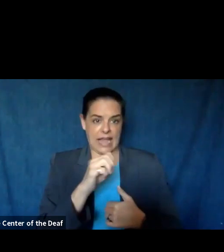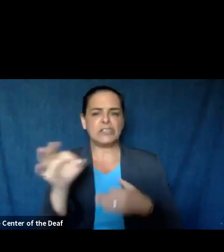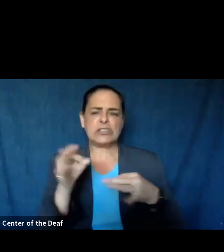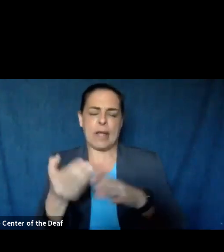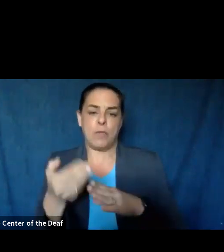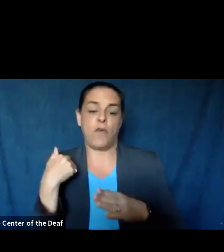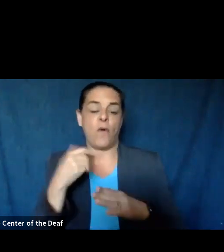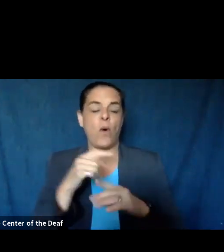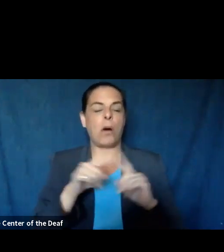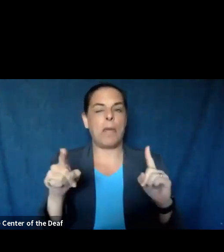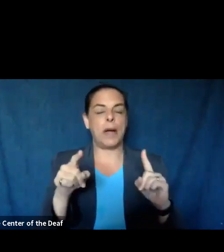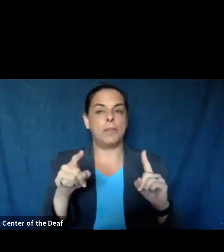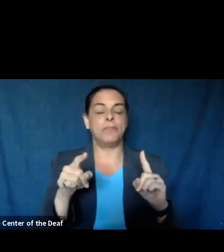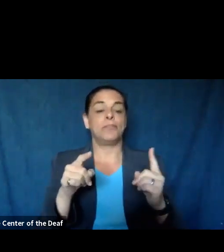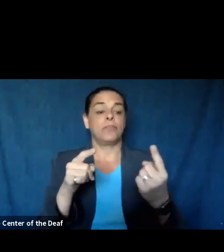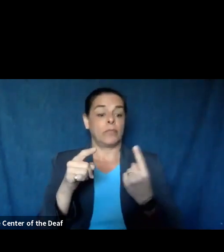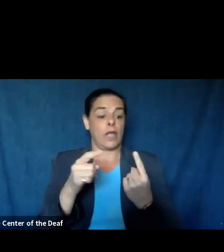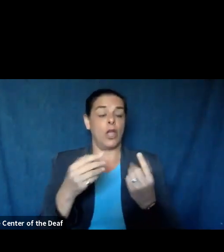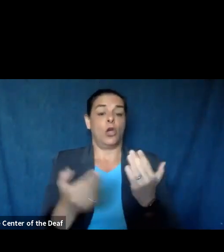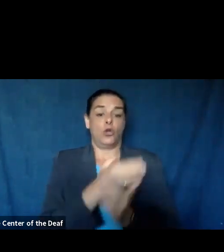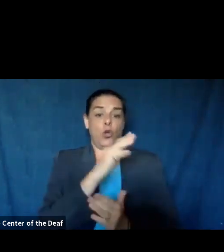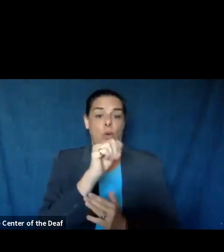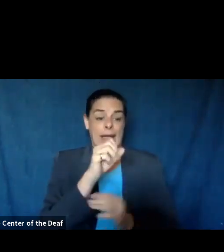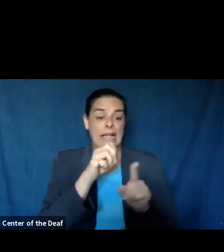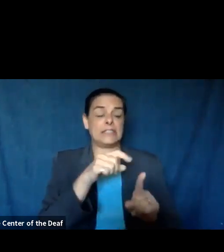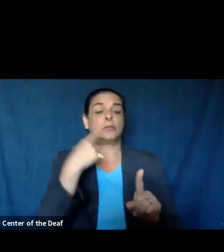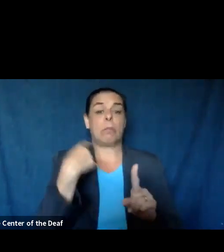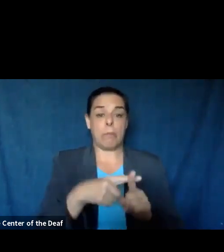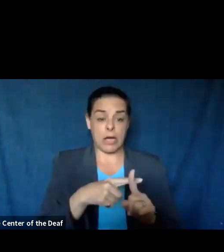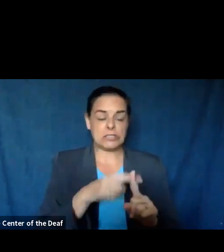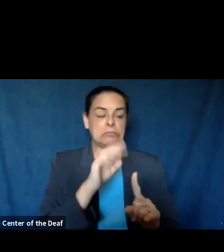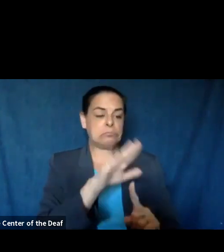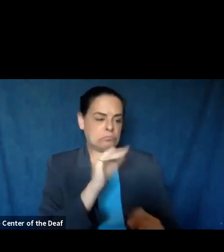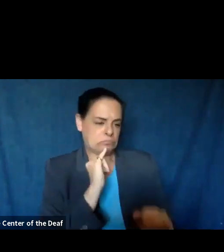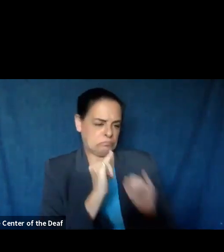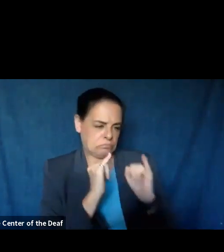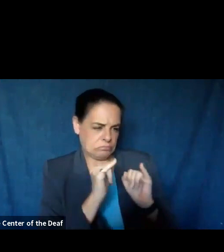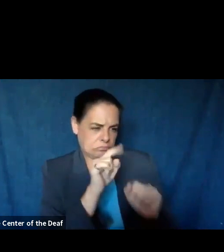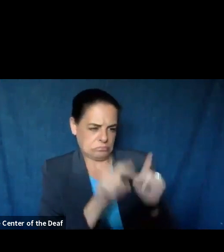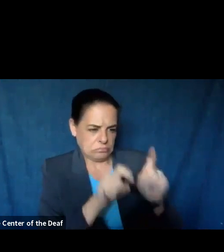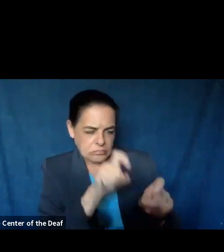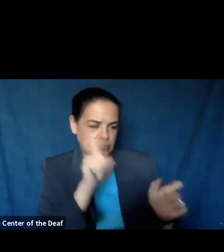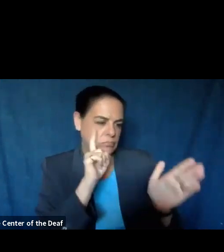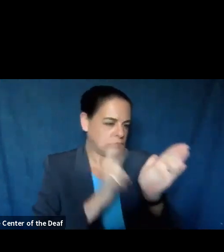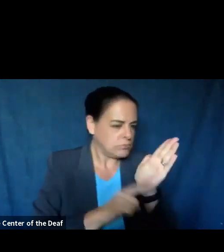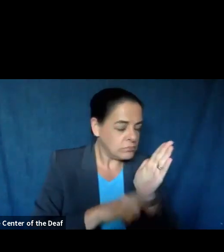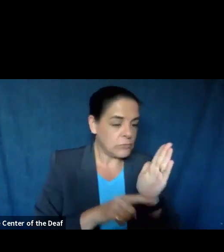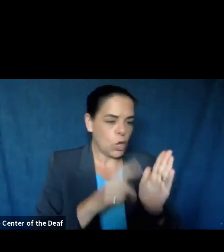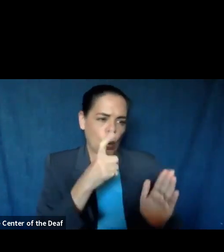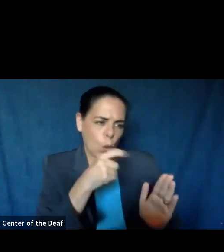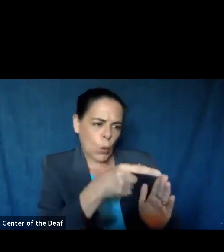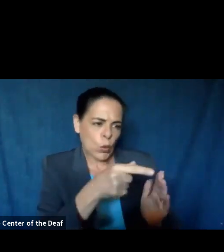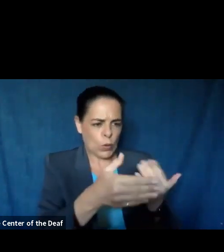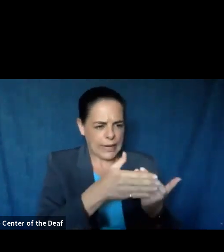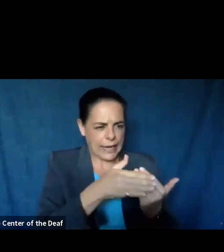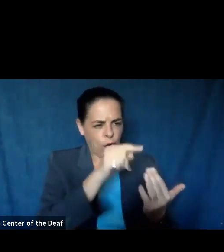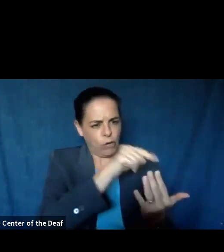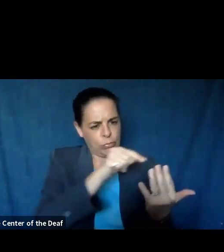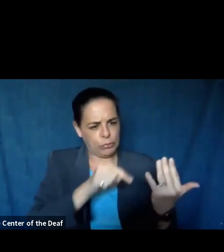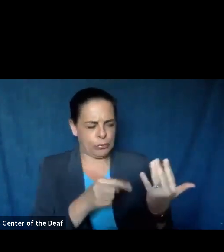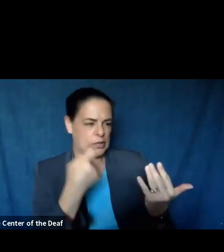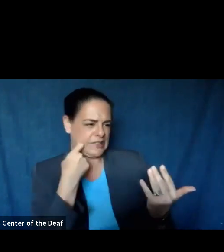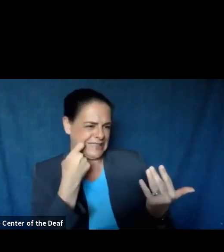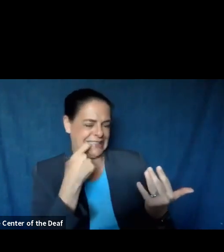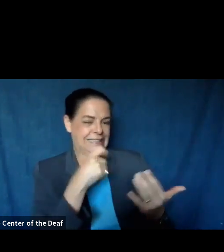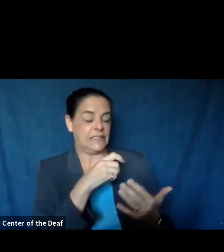perspective now. We get a new case and they're positive, and we do our interview with them. We do our investigation, and we find out all the people that they've been around. And if